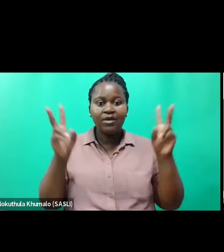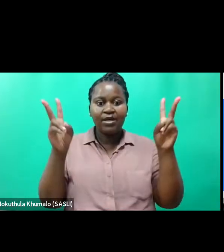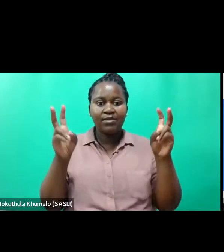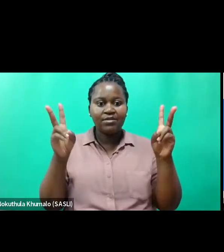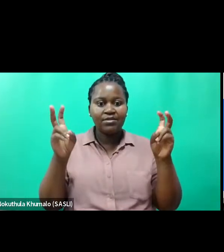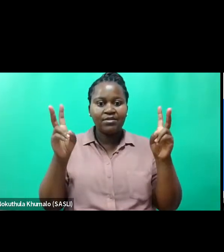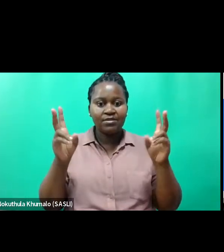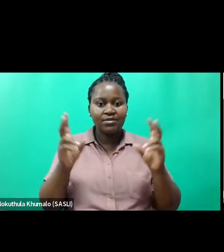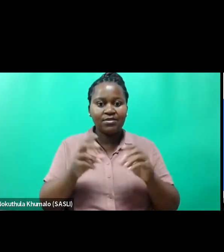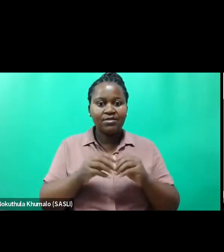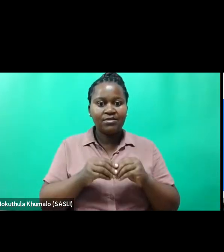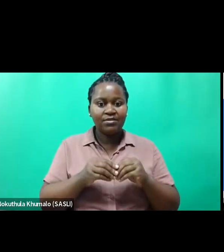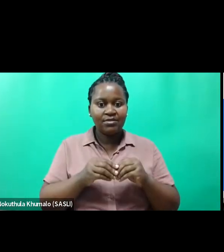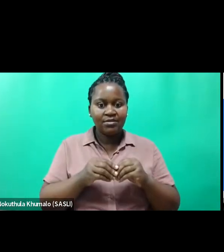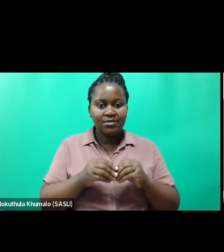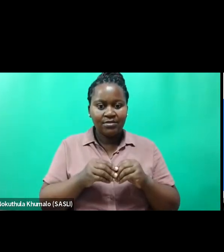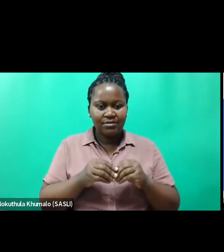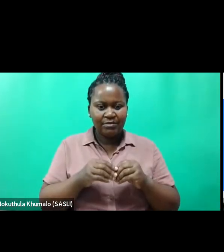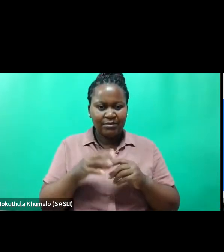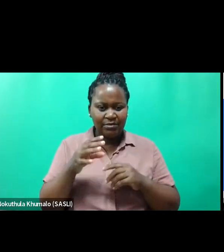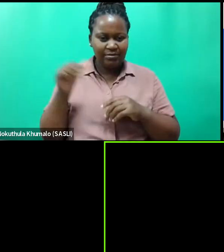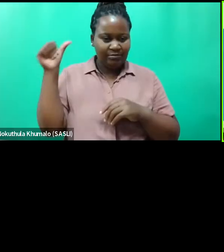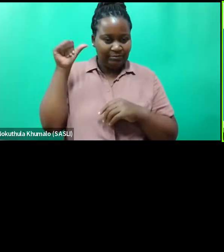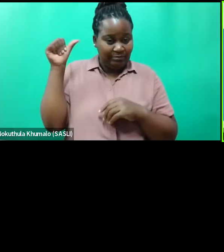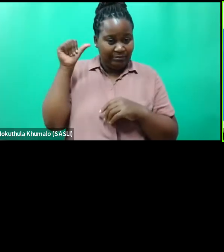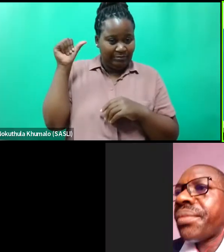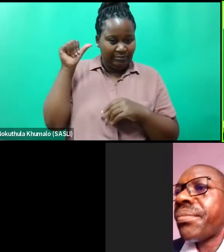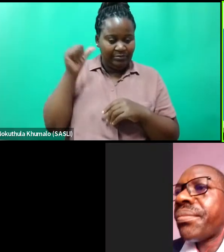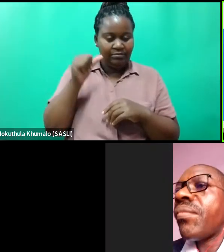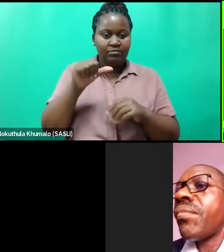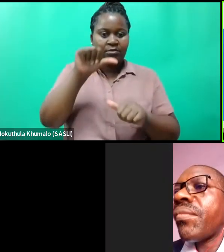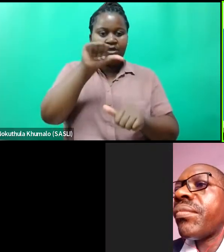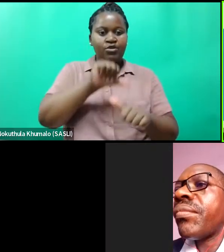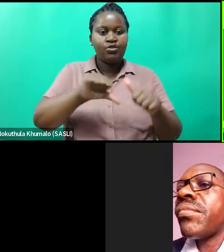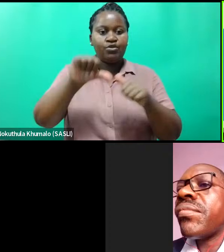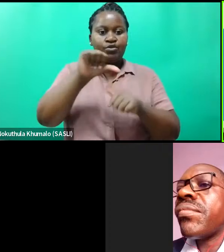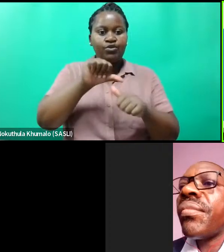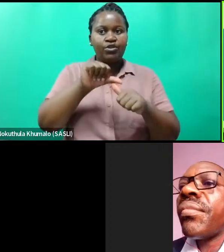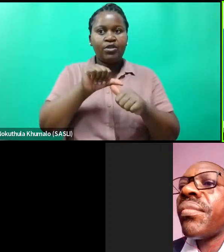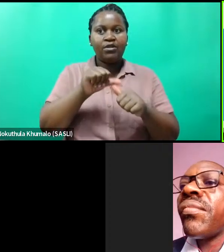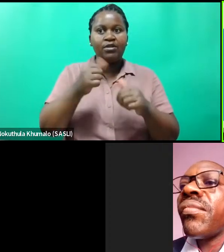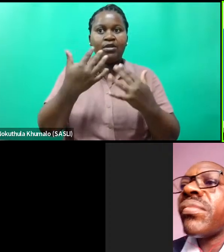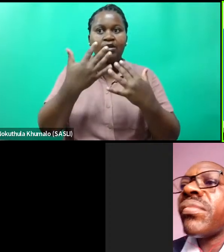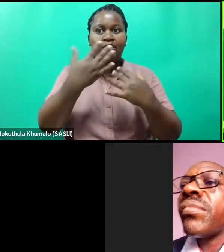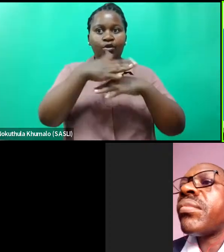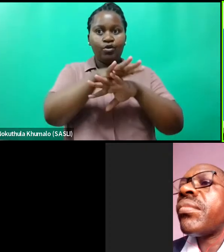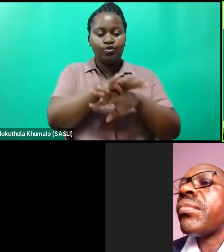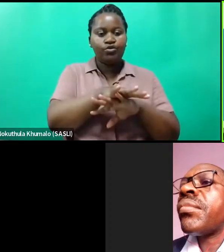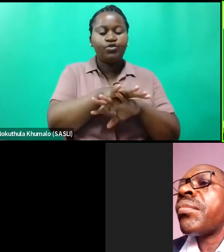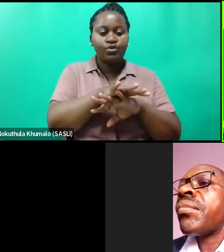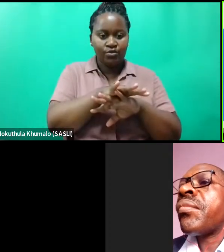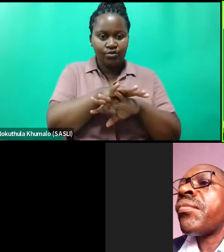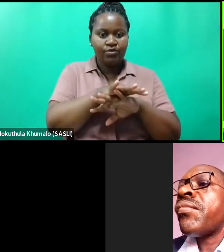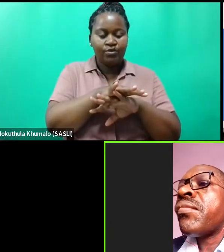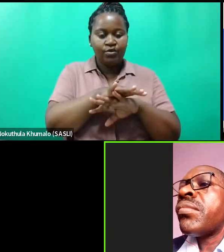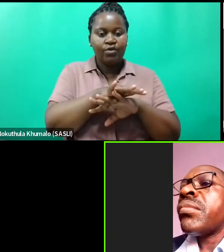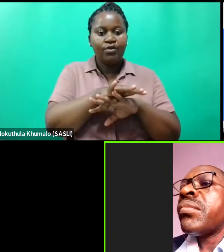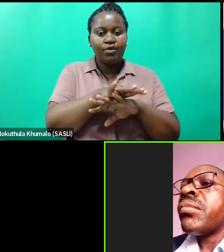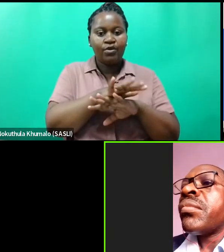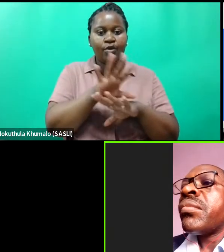The Capabilities, Approach, and Social Exclusion in the Context